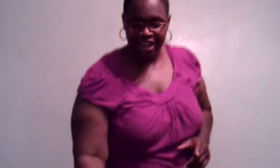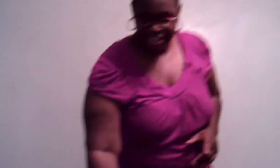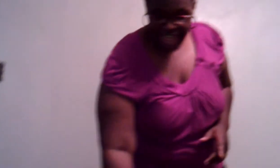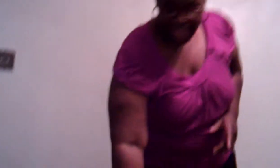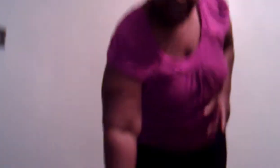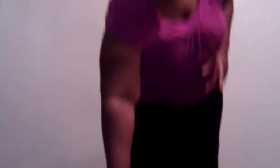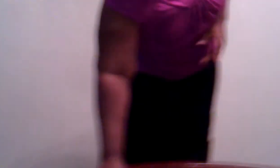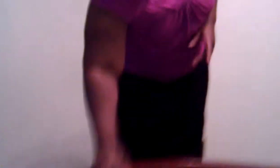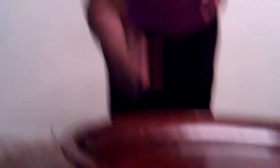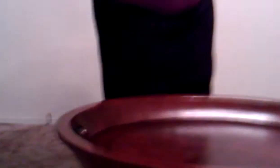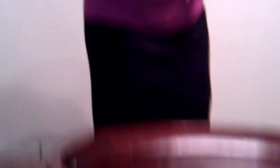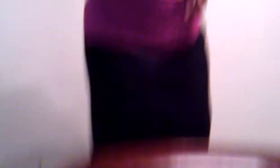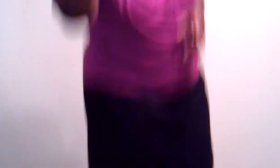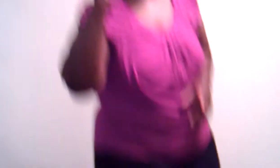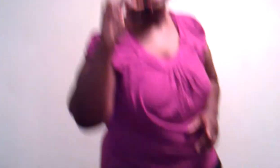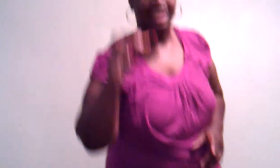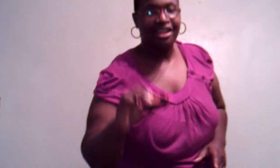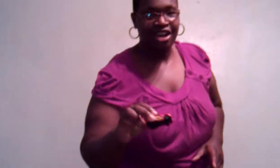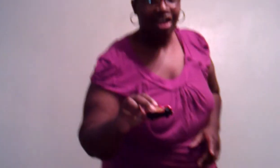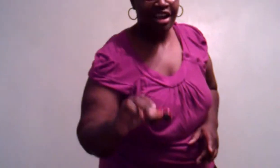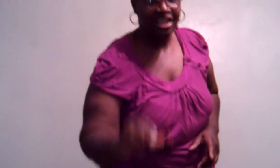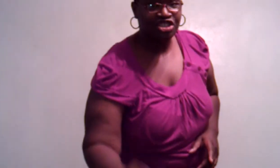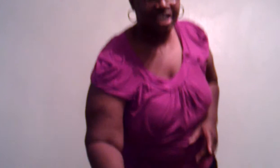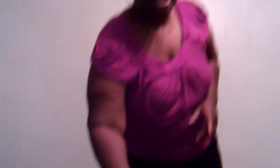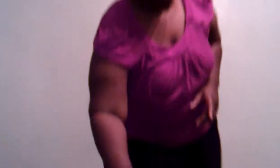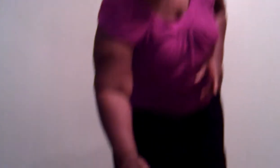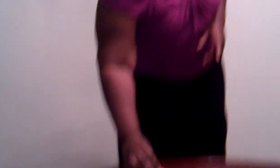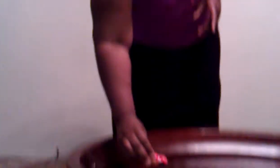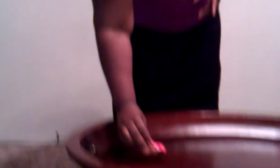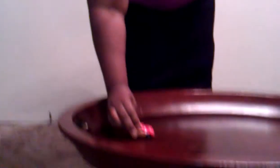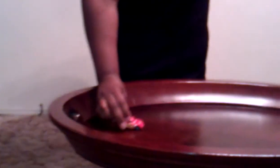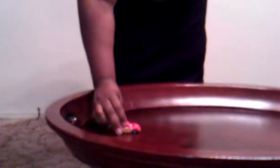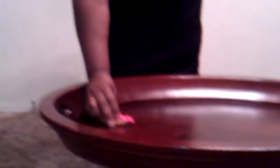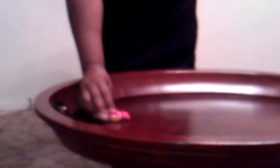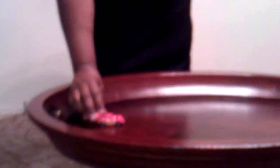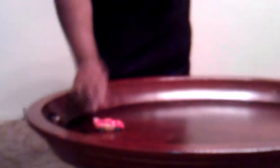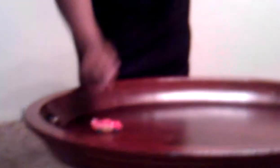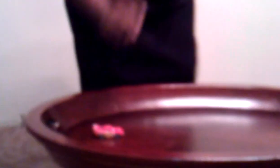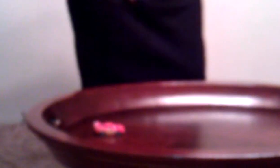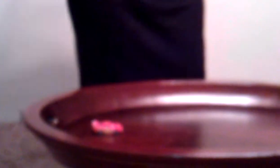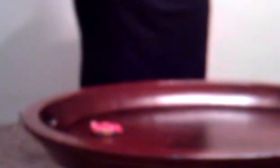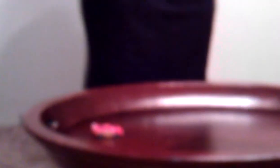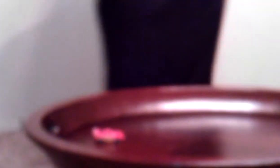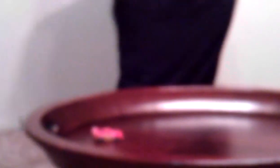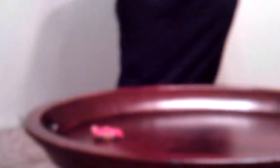I have this little car, right? And the car is just sitting here. What type of energy is